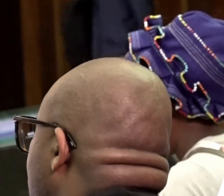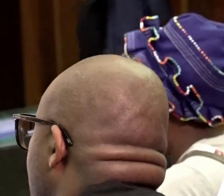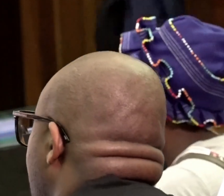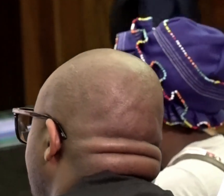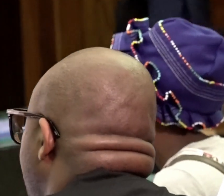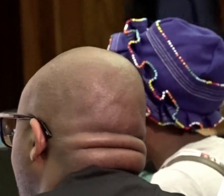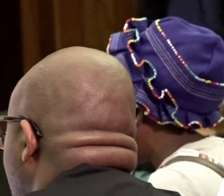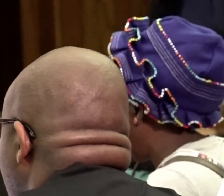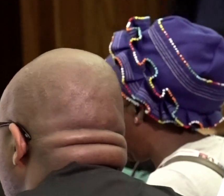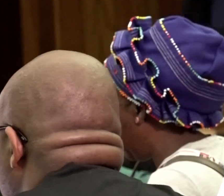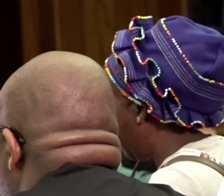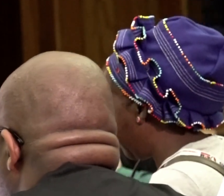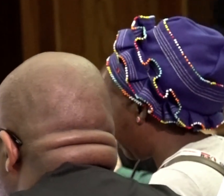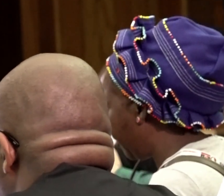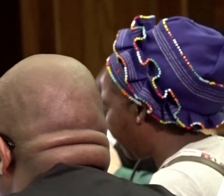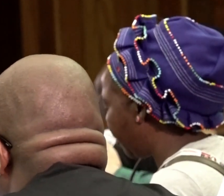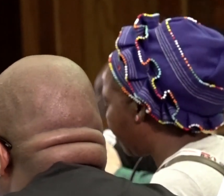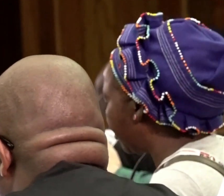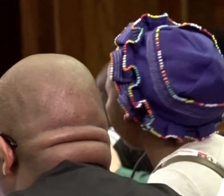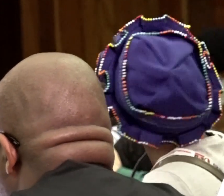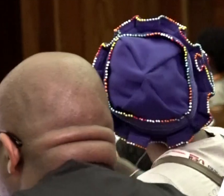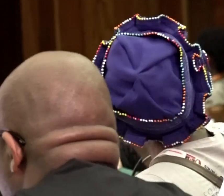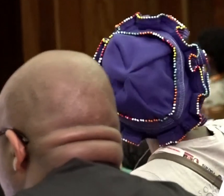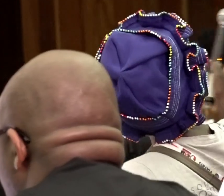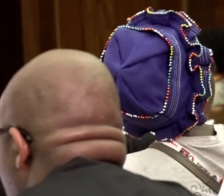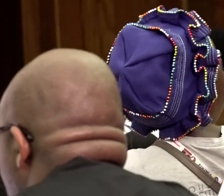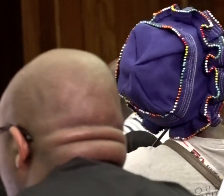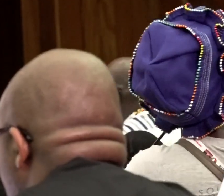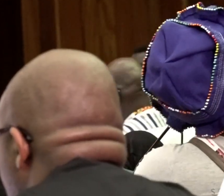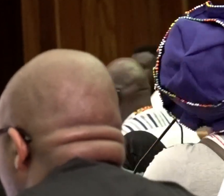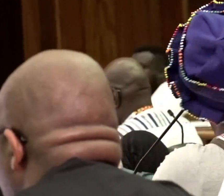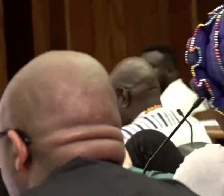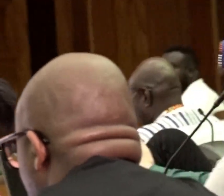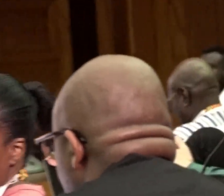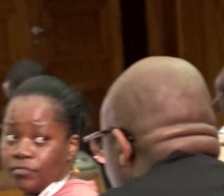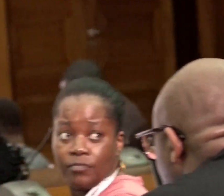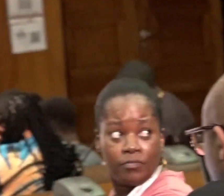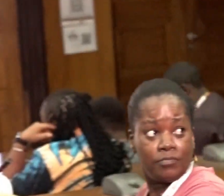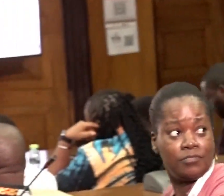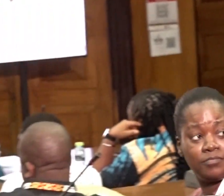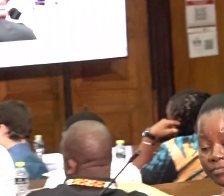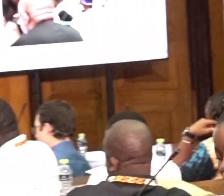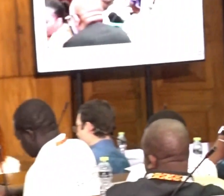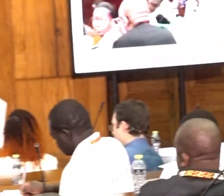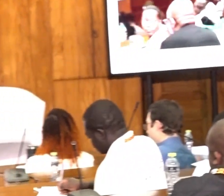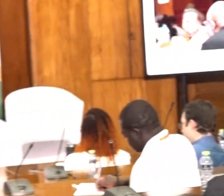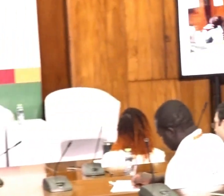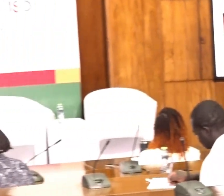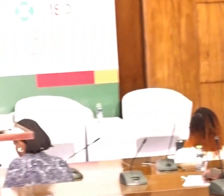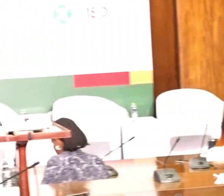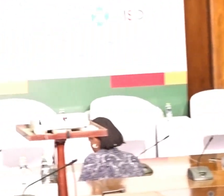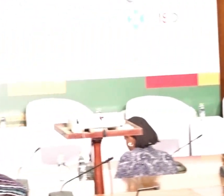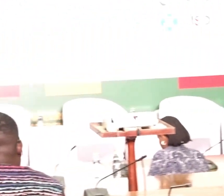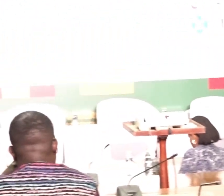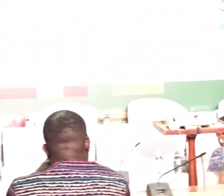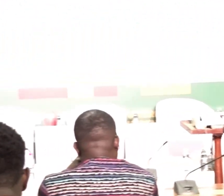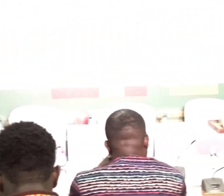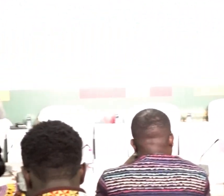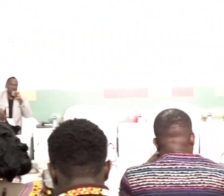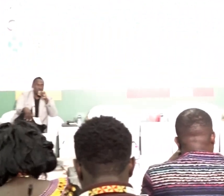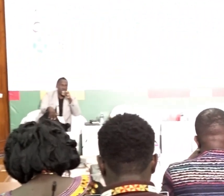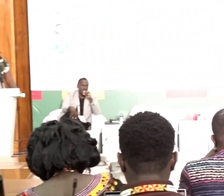you so much for the comment or question there. So yes, before even the injectable PrEP